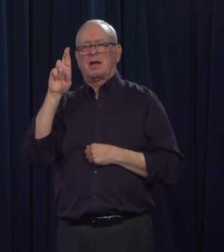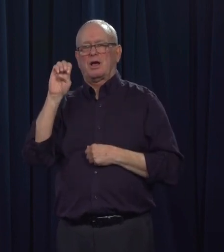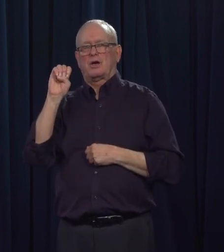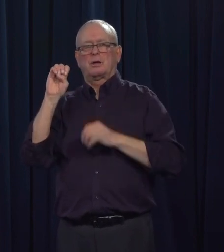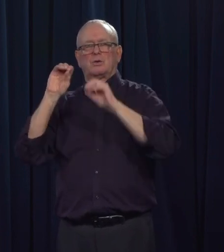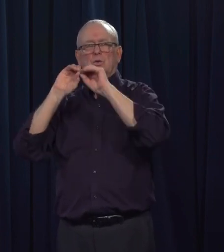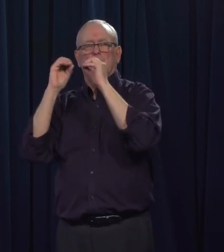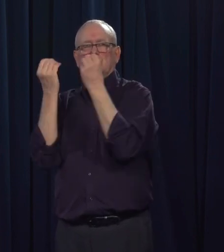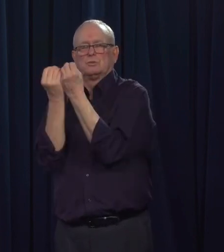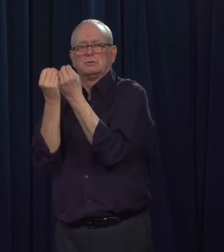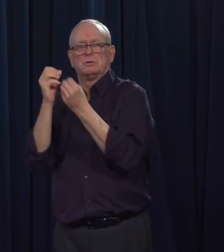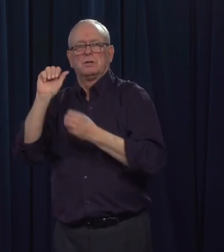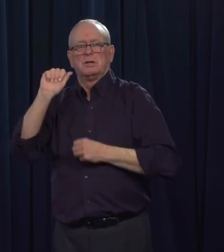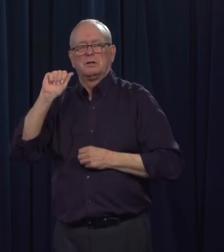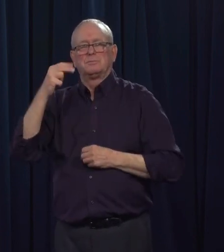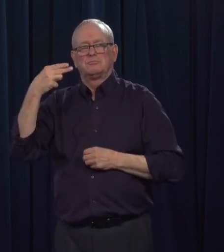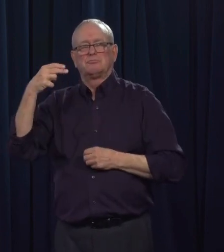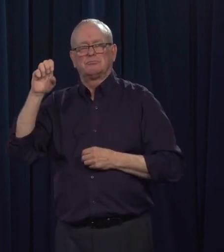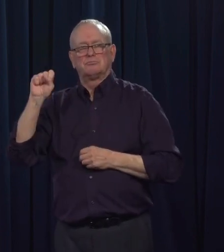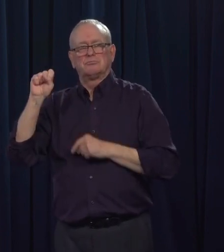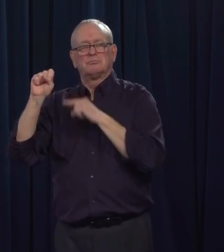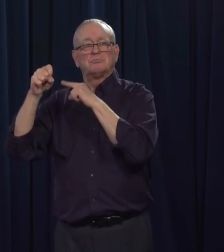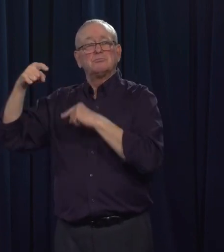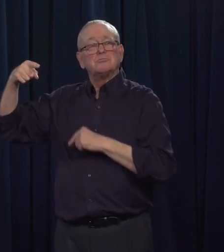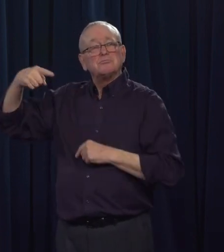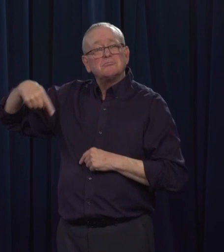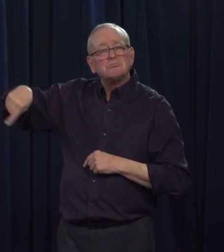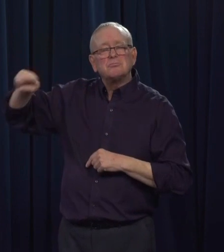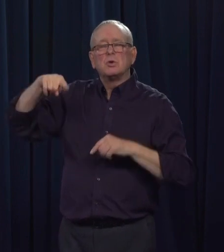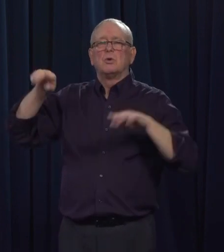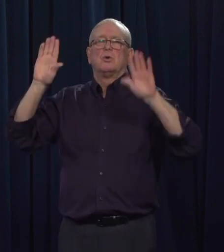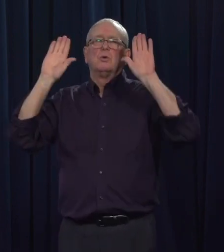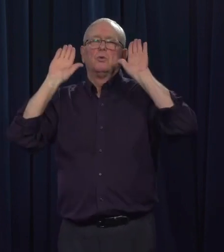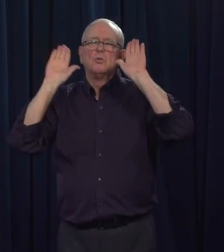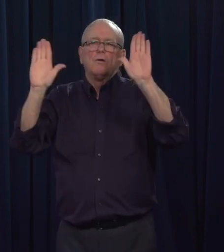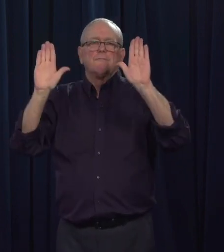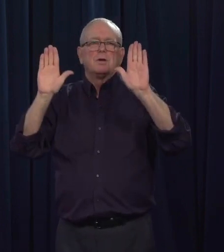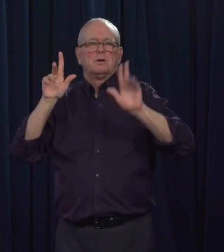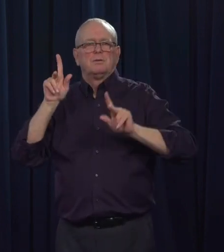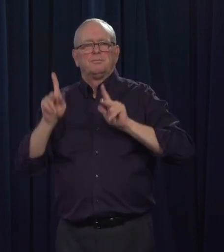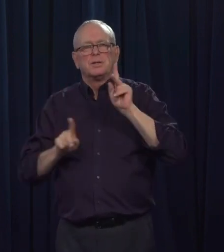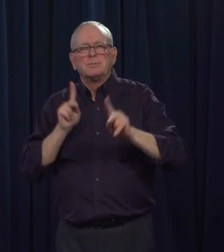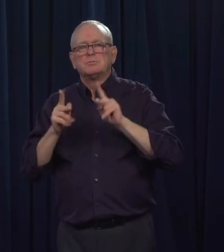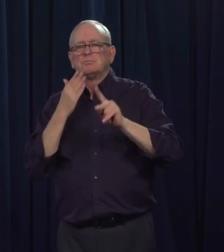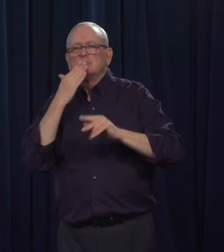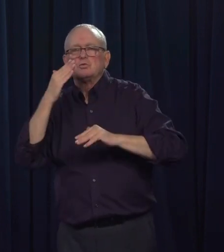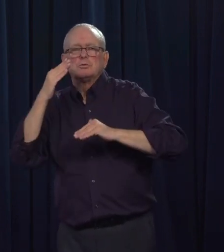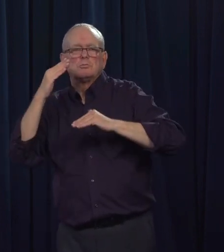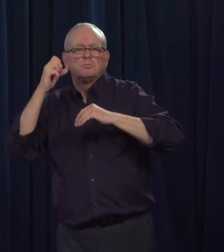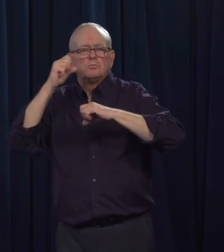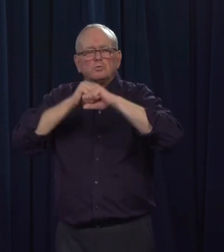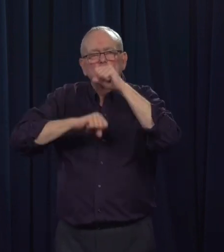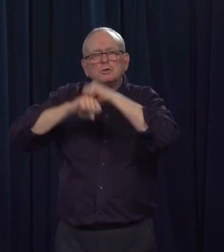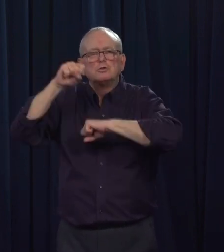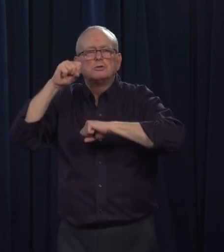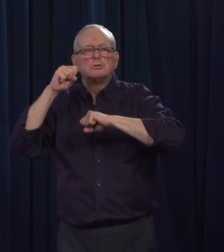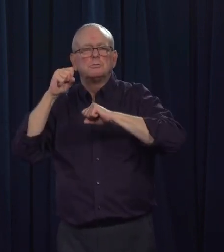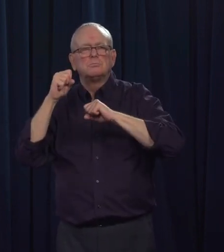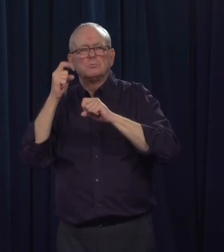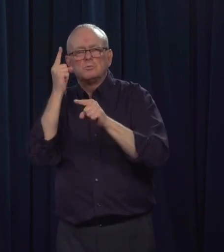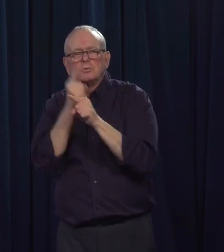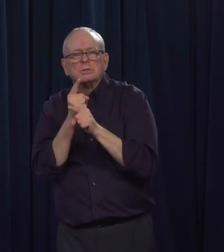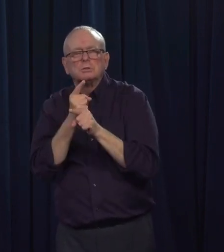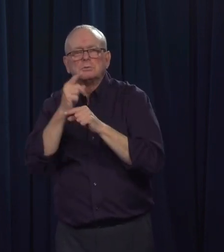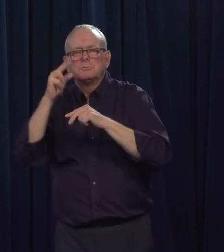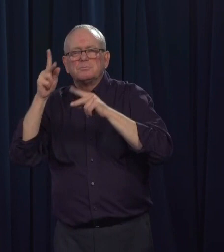with a great infrastructure in terms of the expertise that those individuals possess and the work that they do